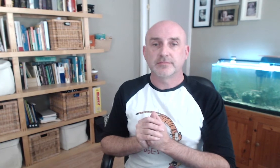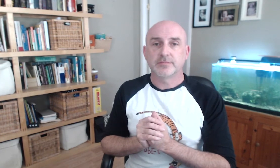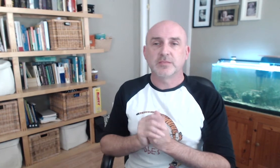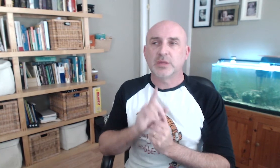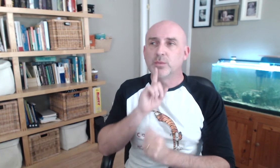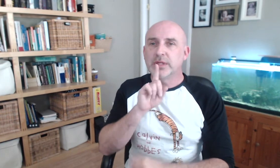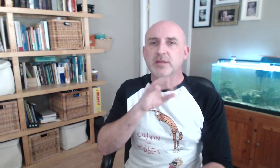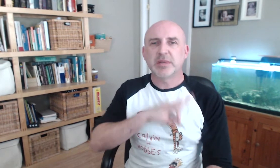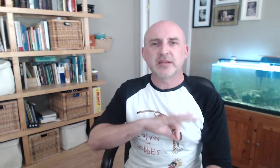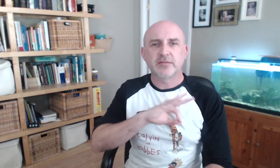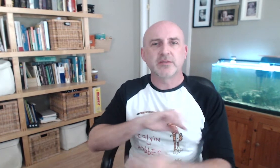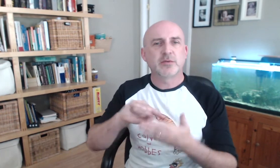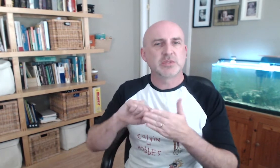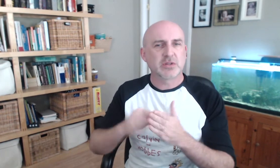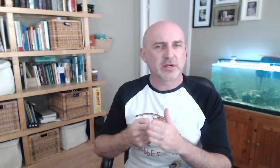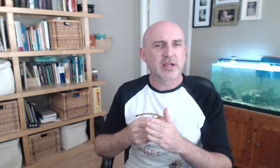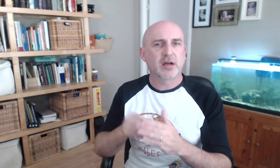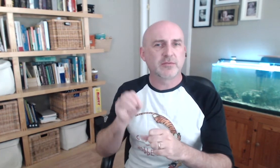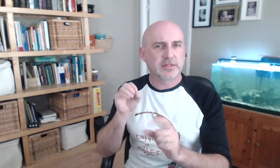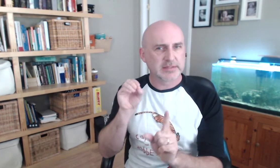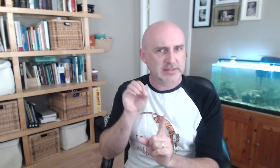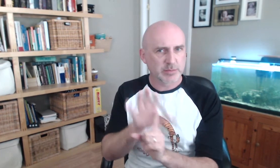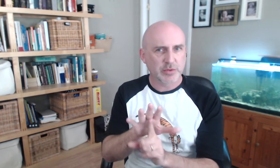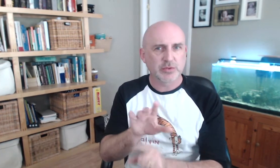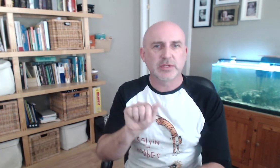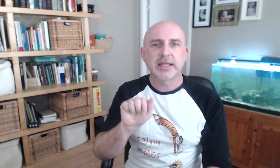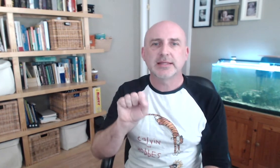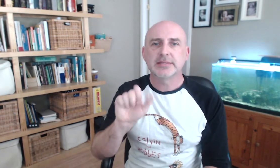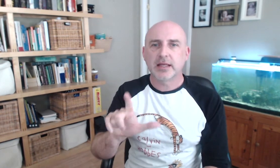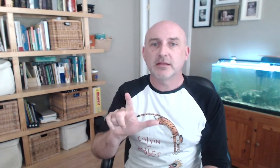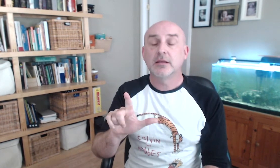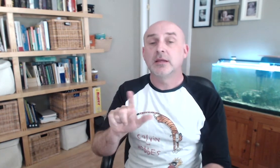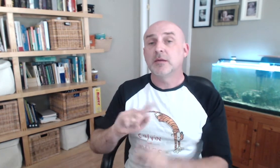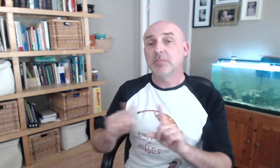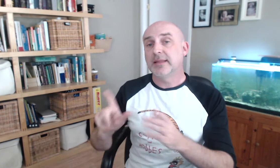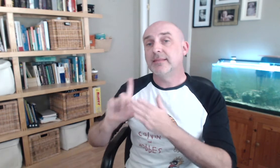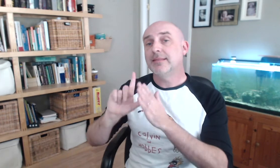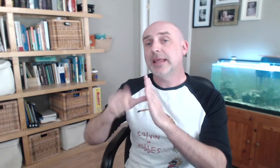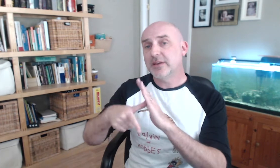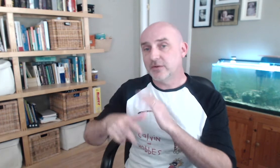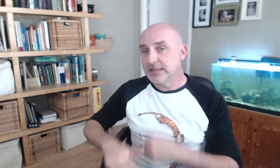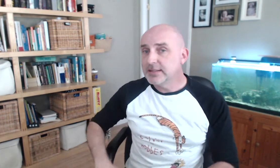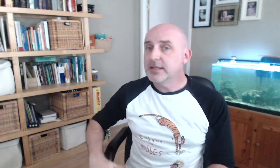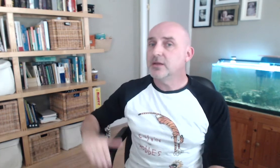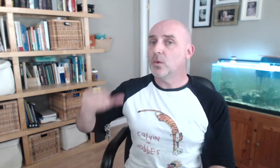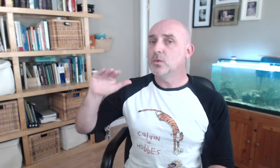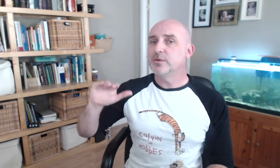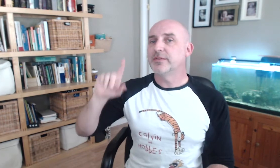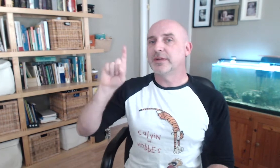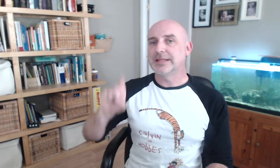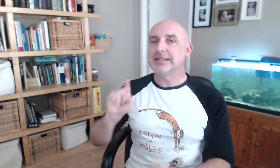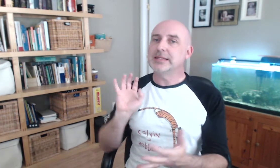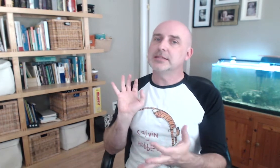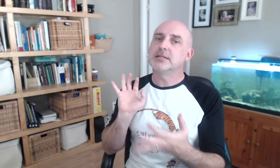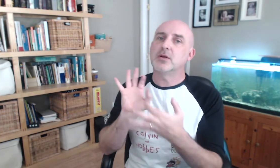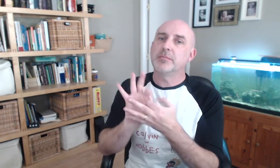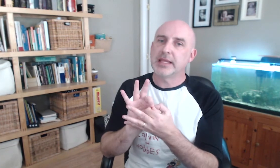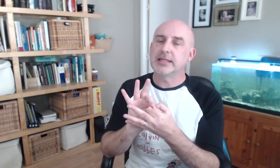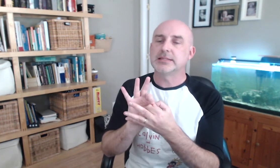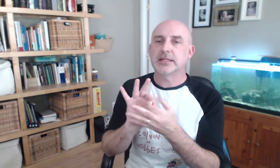they really benefit from starting off with this exposure to ASL. But later, as they get older, they're going to need to start making these